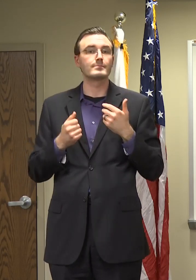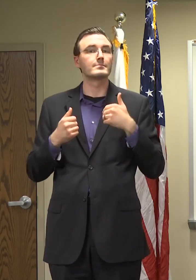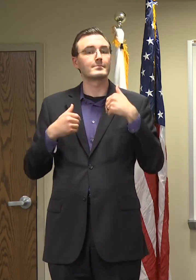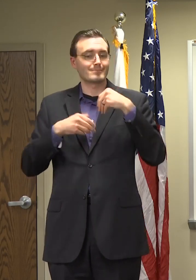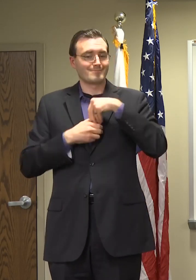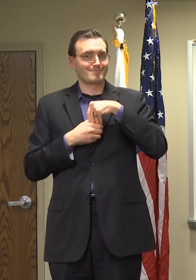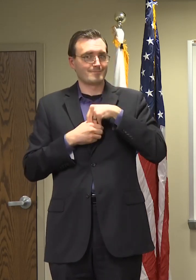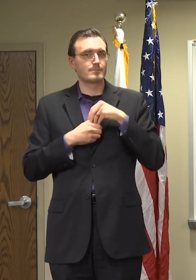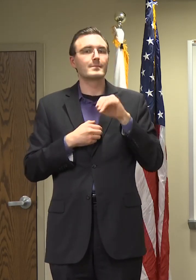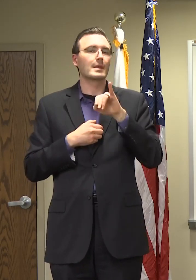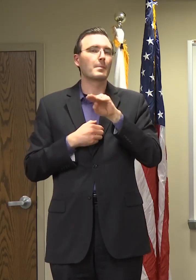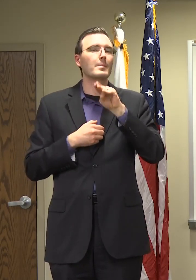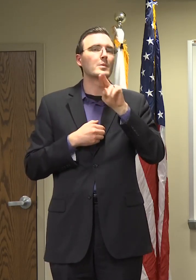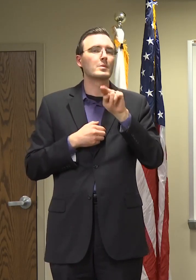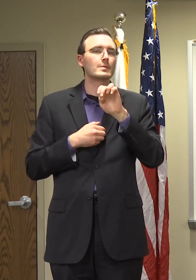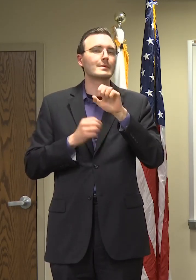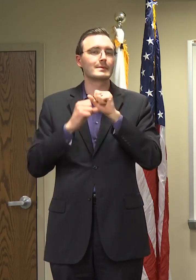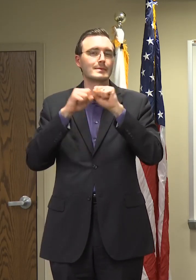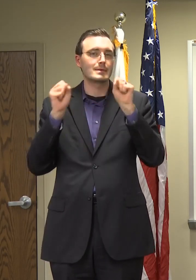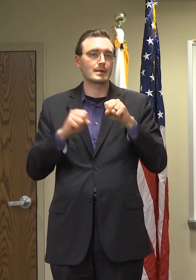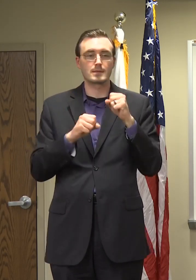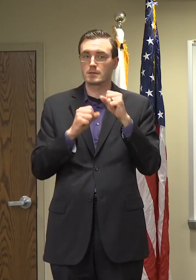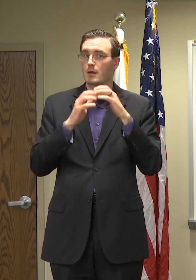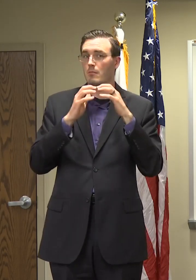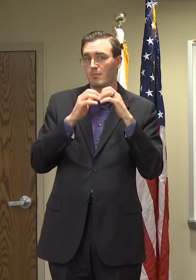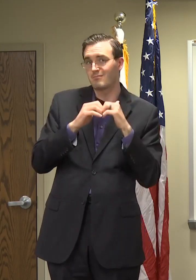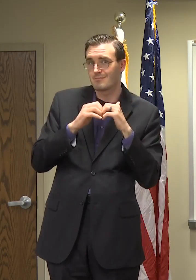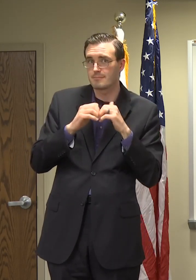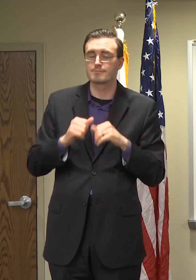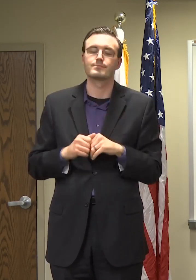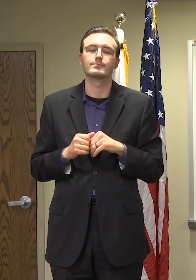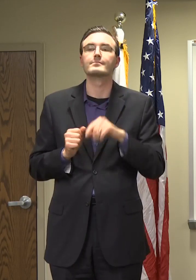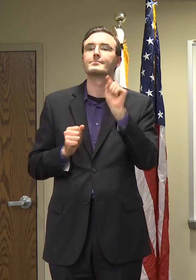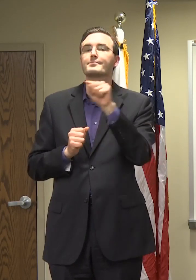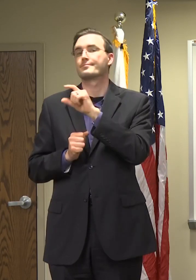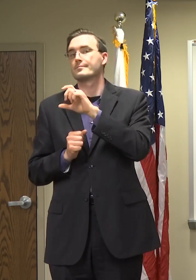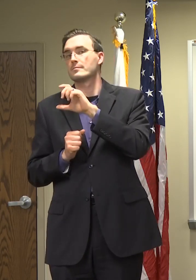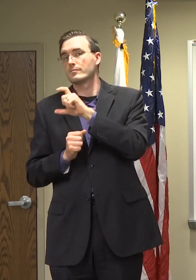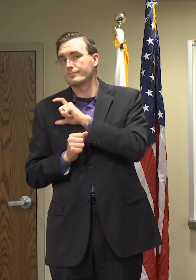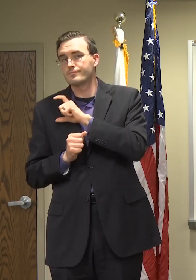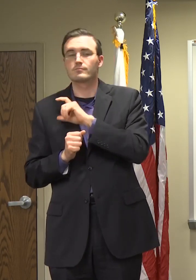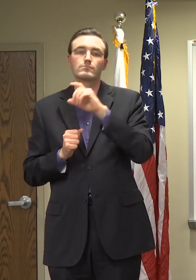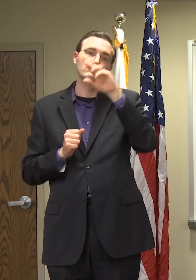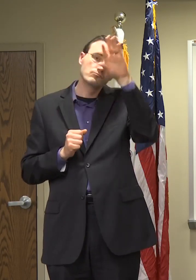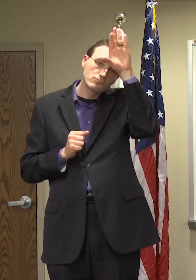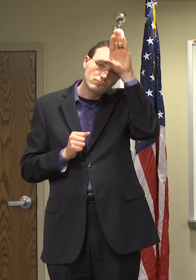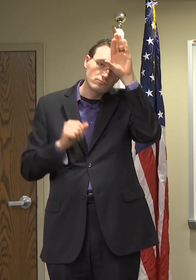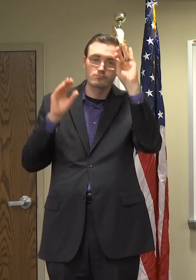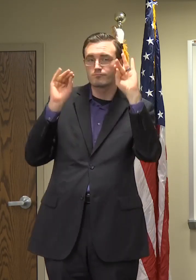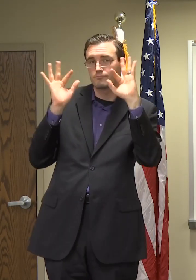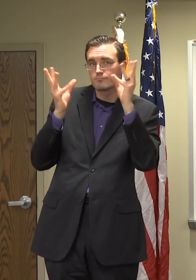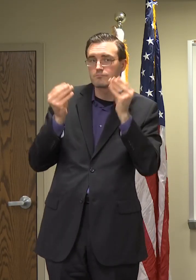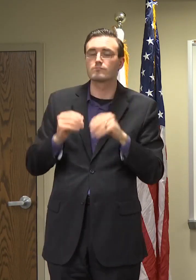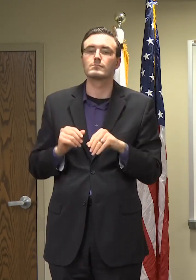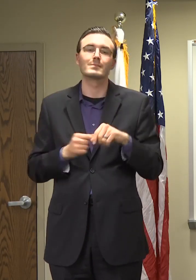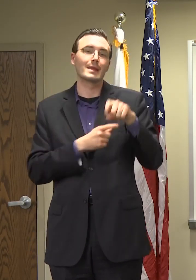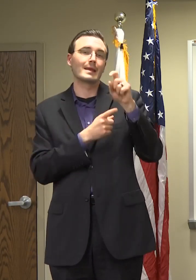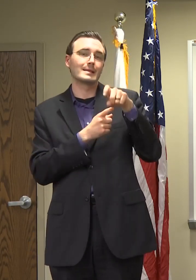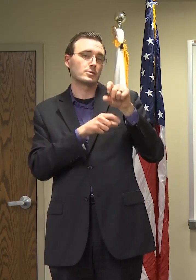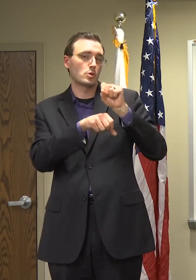congregate setting providers. First responders. Essential workers, those are the individuals that are